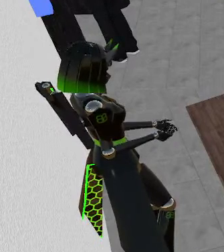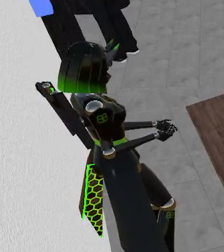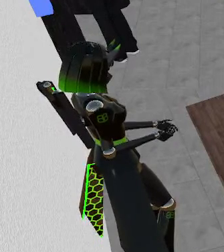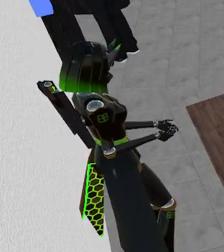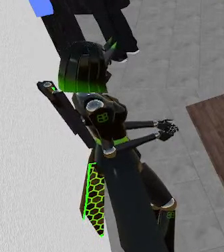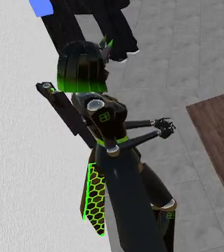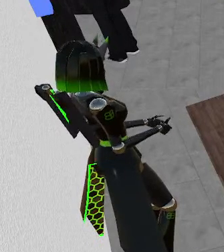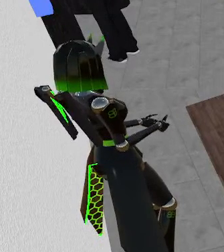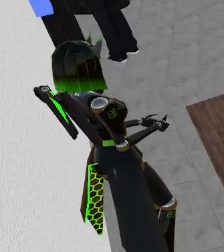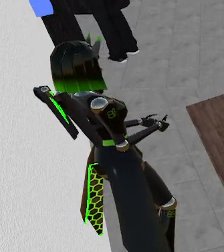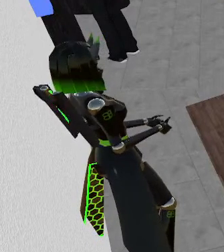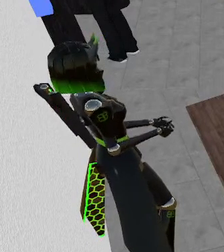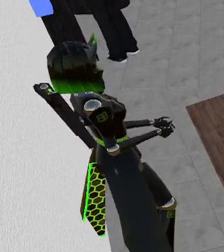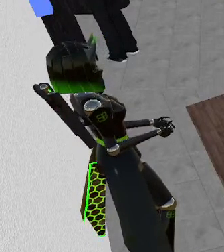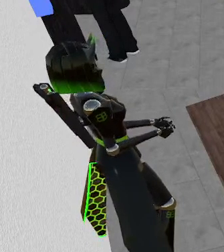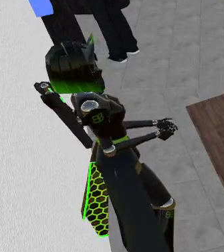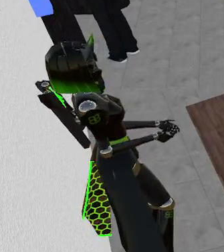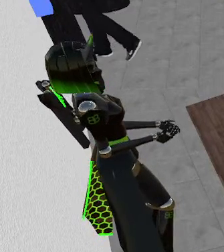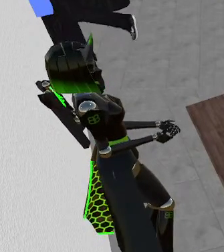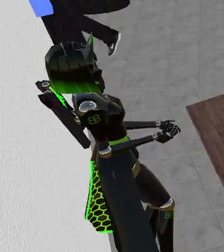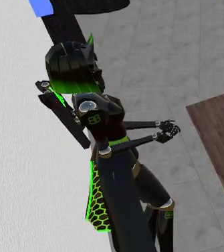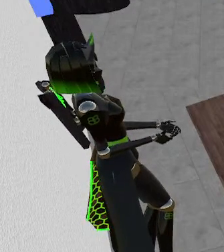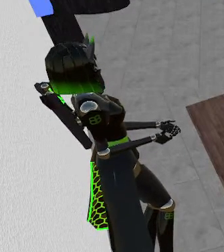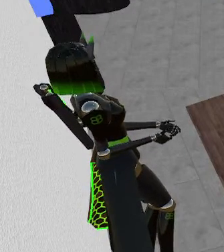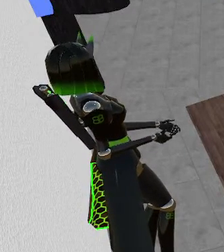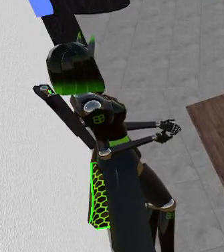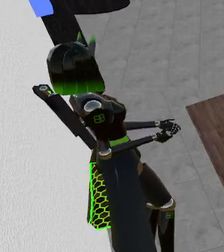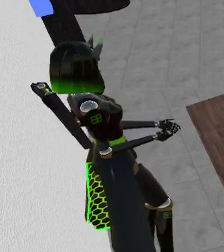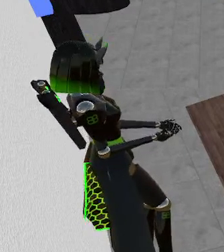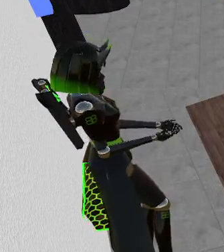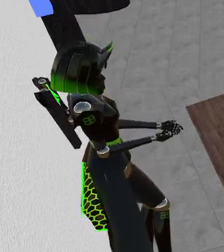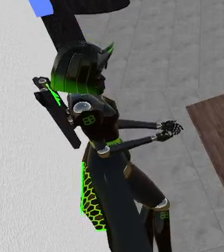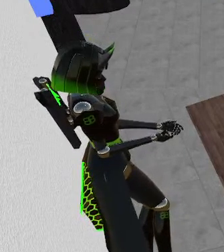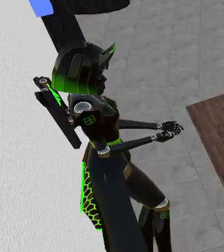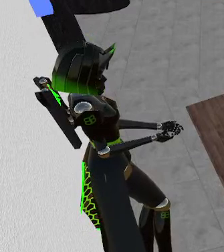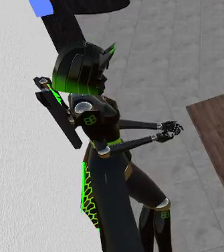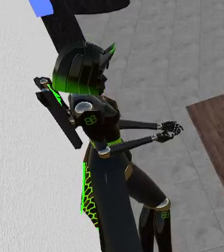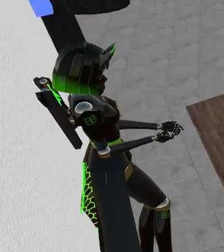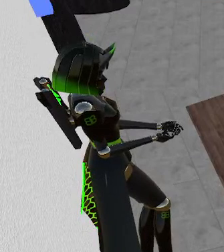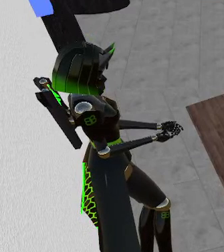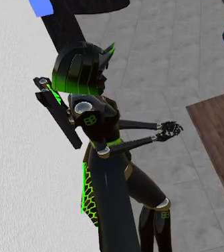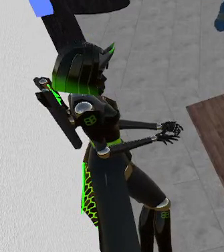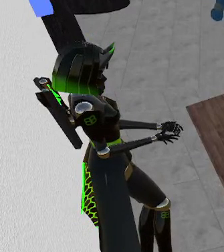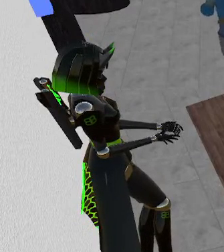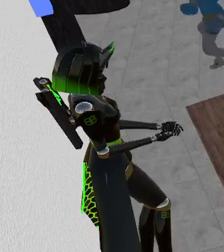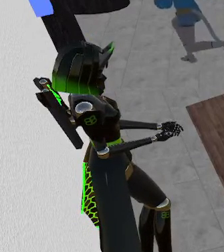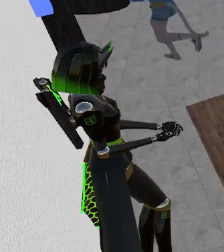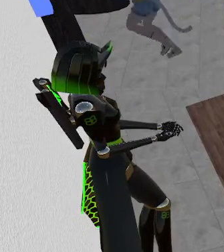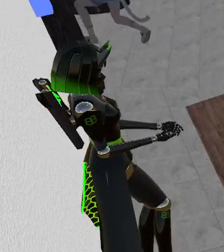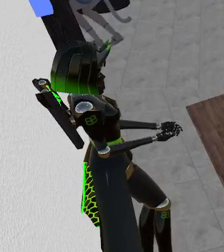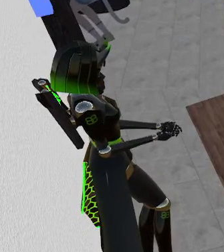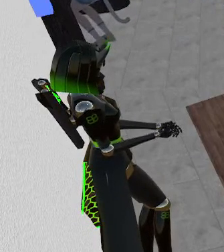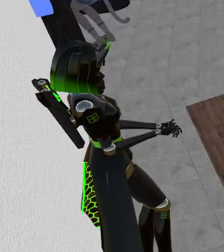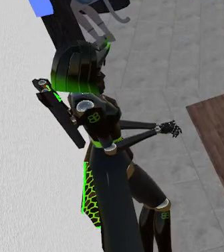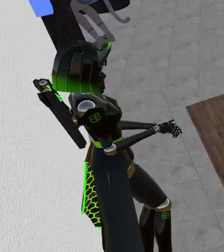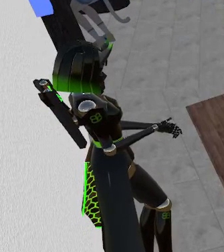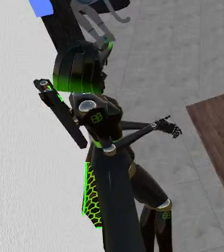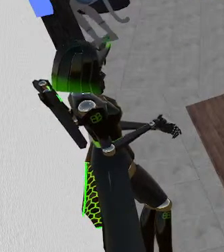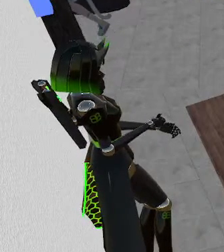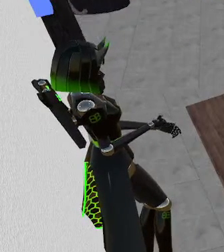Another cool event to check out. Ready to start whenever? Yeah, I wish I could have been to the other, the Also, movie